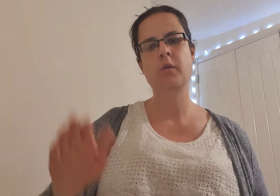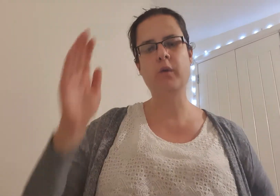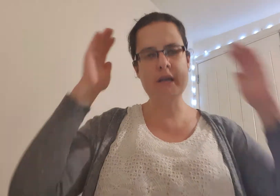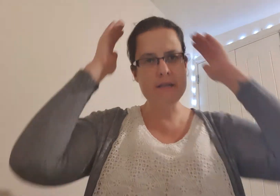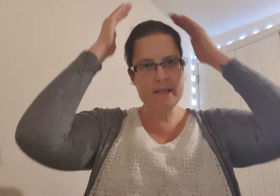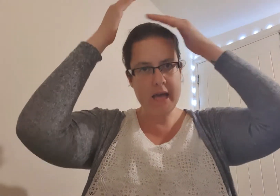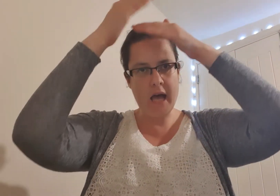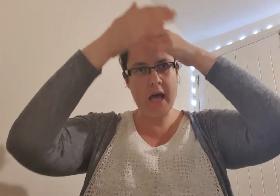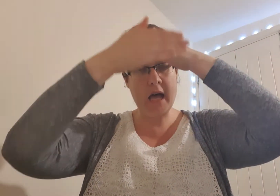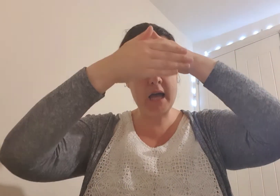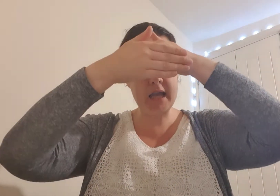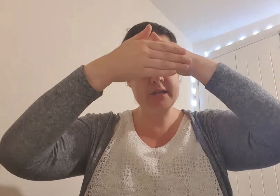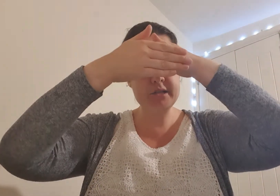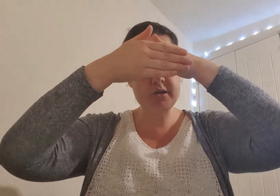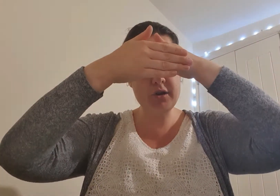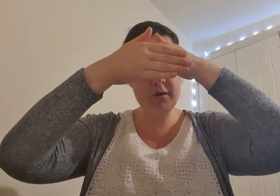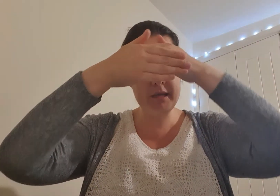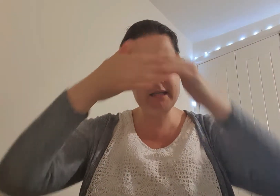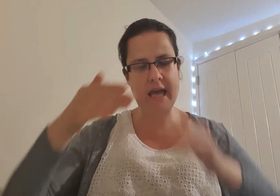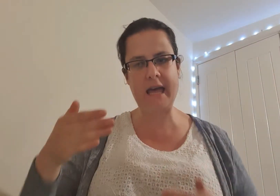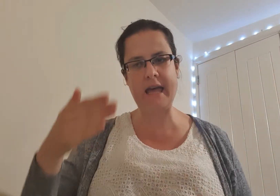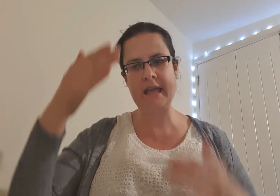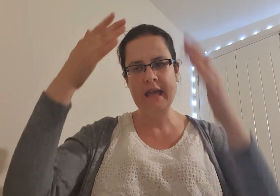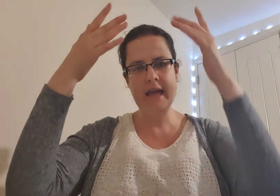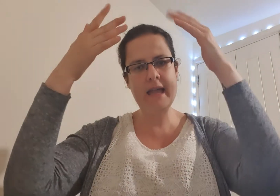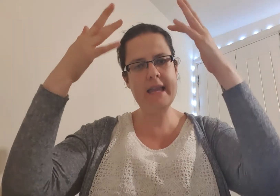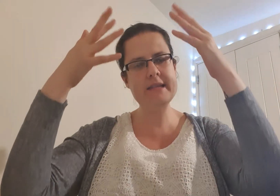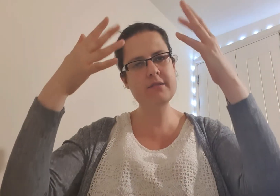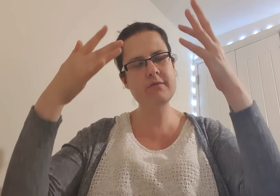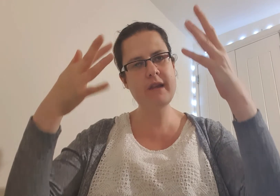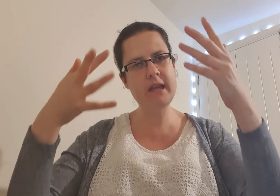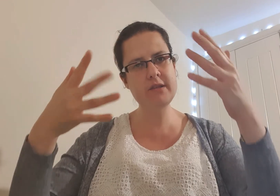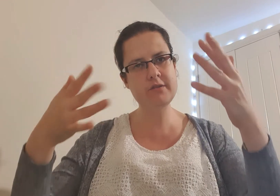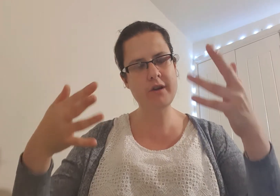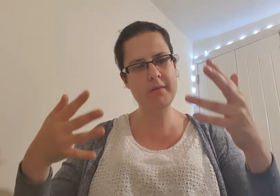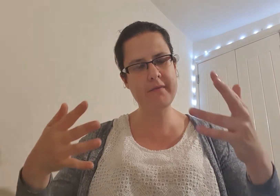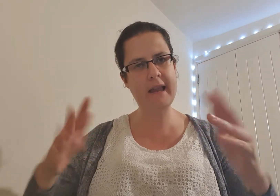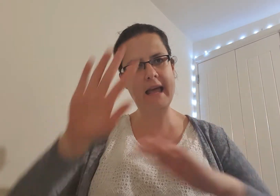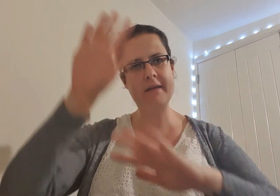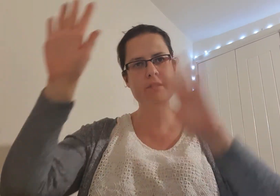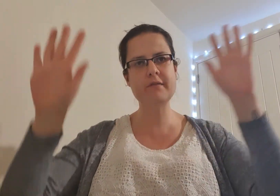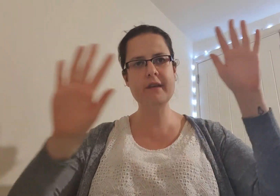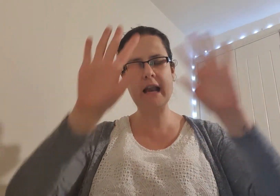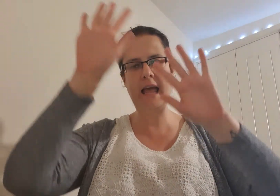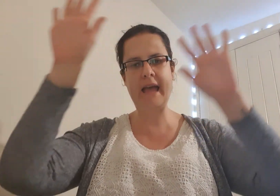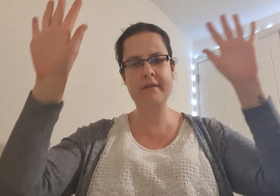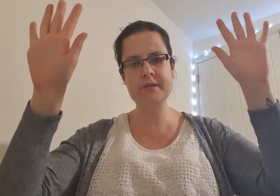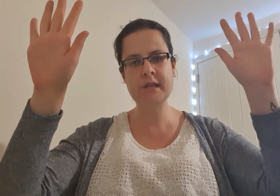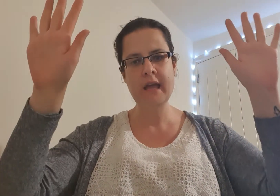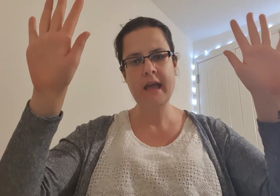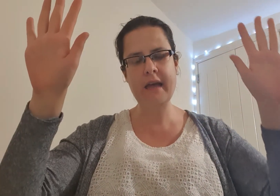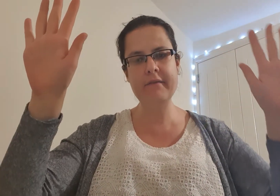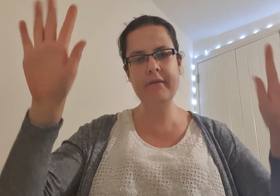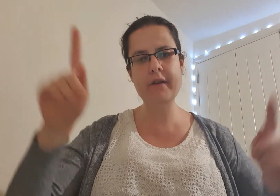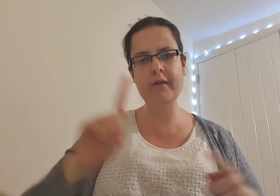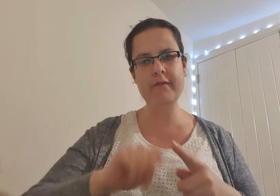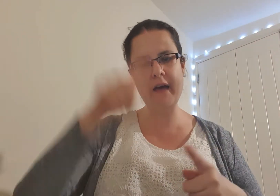One dark and stormy day, a little raindrop fell out of the clouds and flew